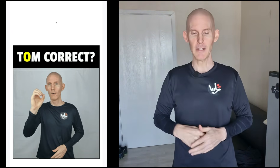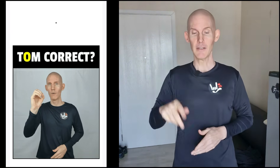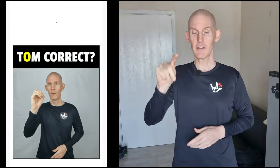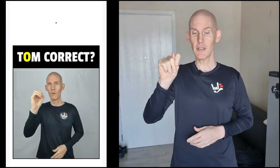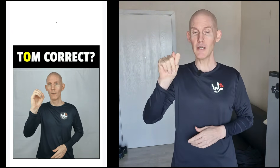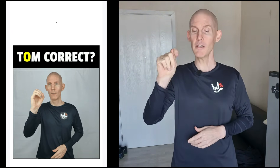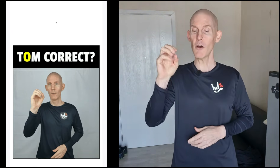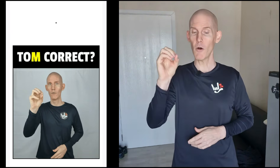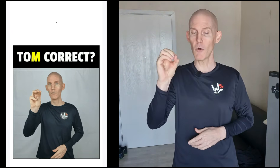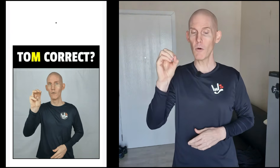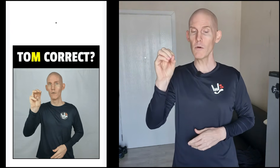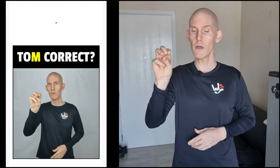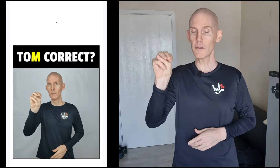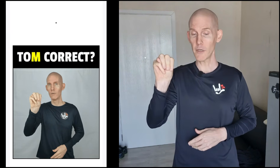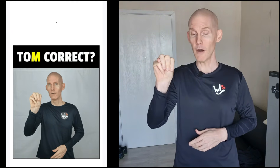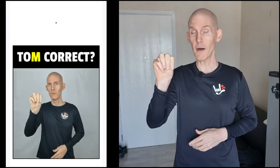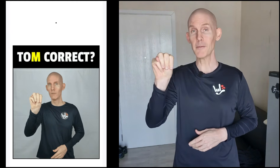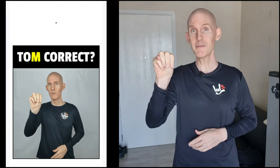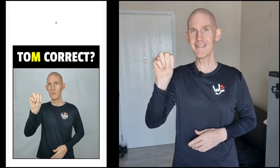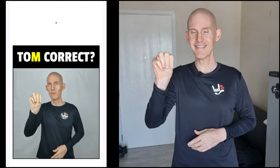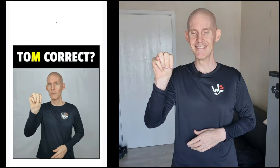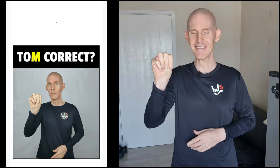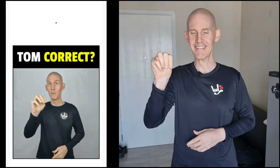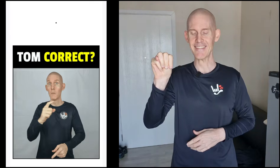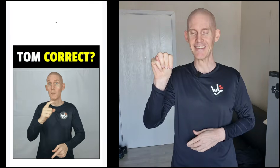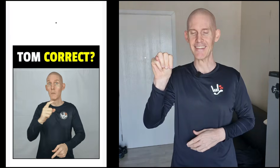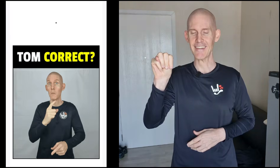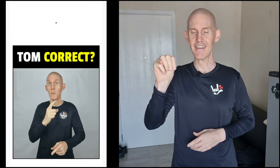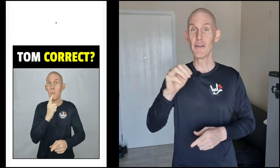bit. T-O, Tom,